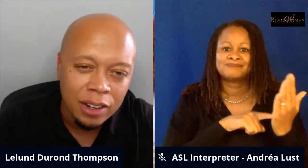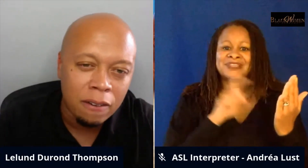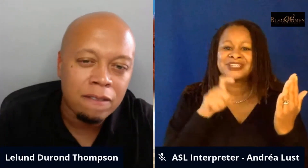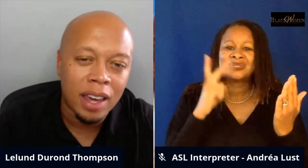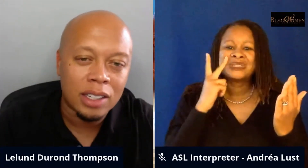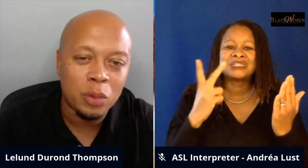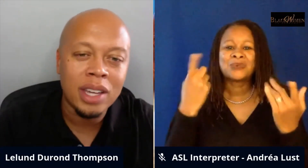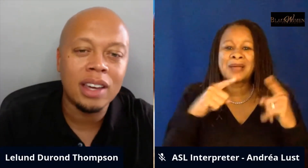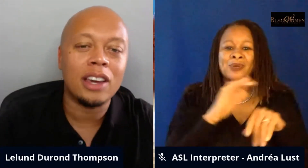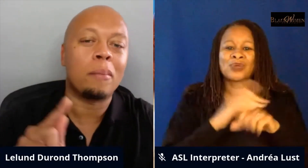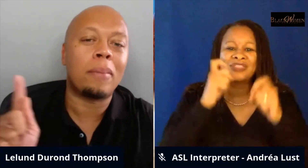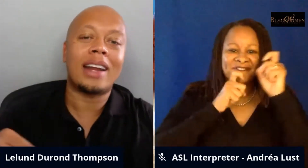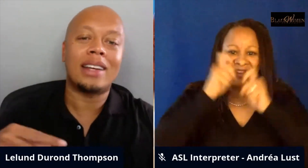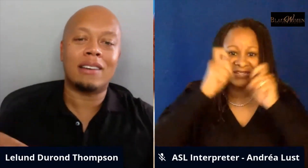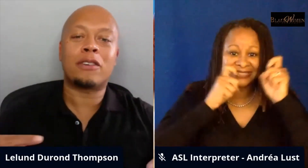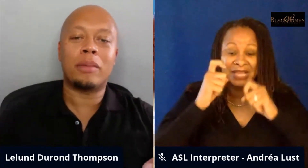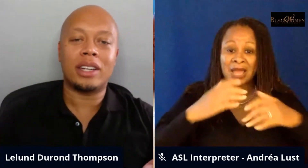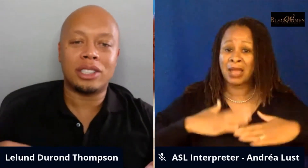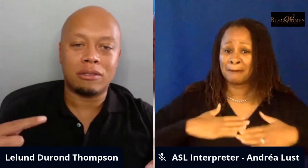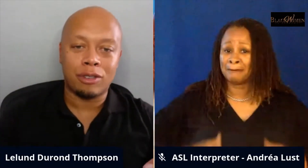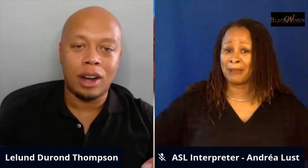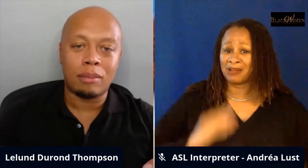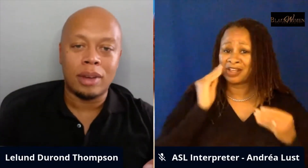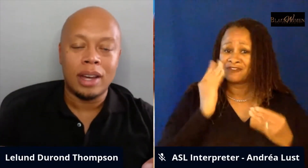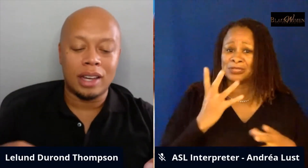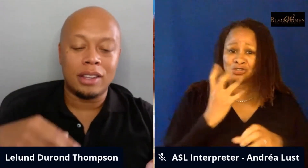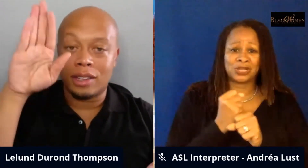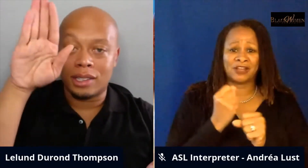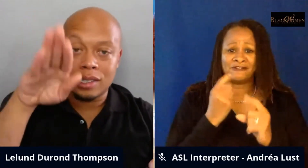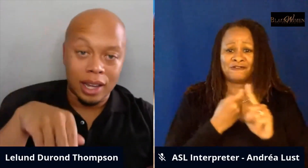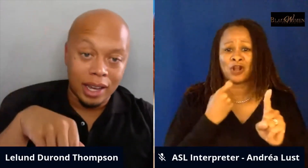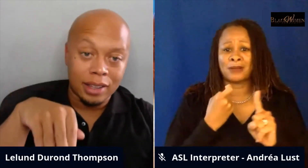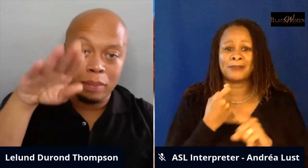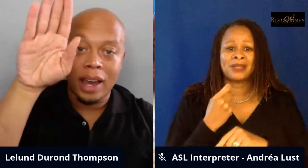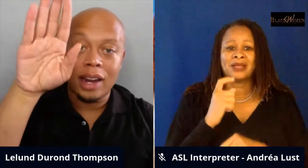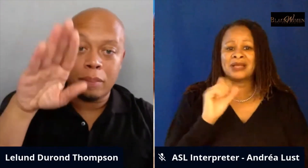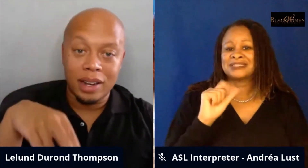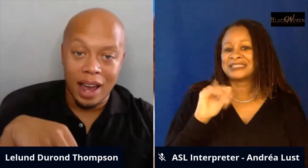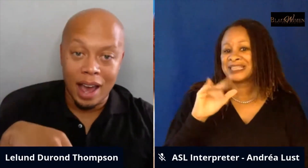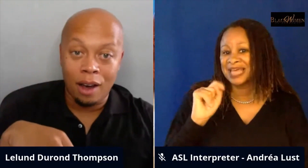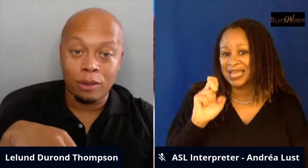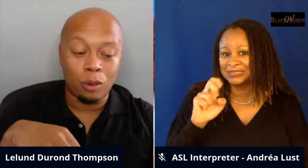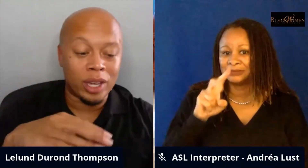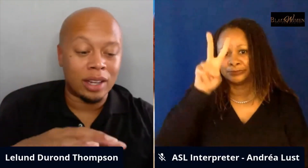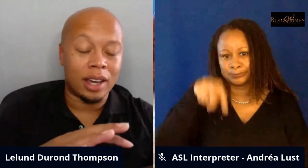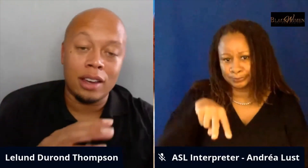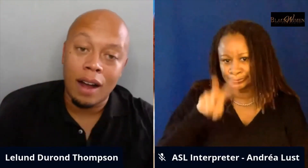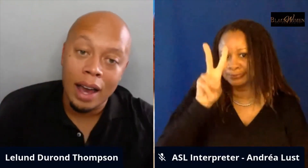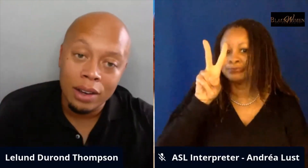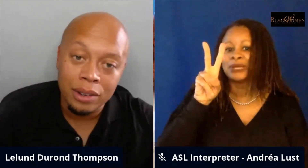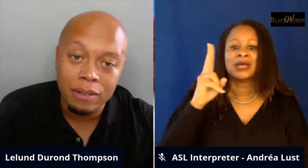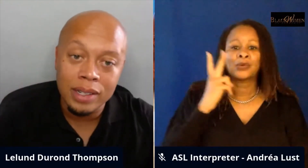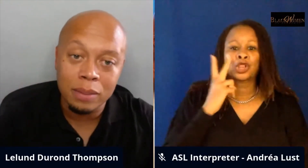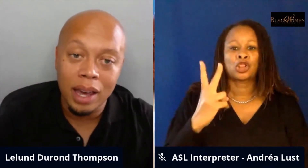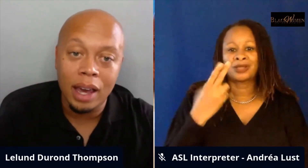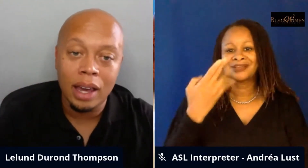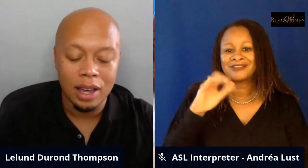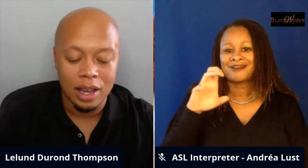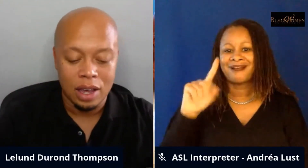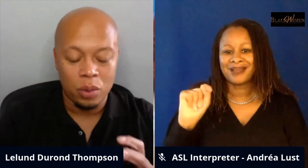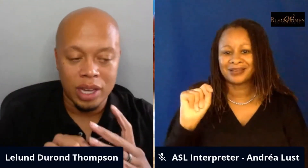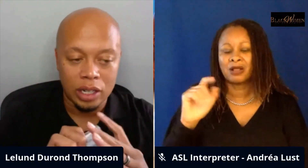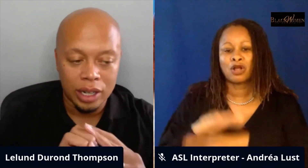happening in your face. We can get your body information from either the slate, the pan up and down. We can look at your height on your